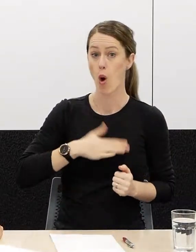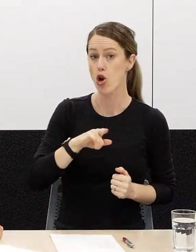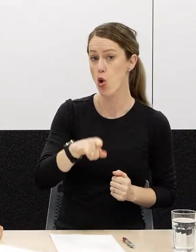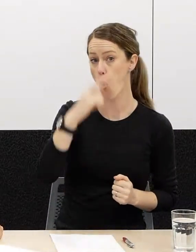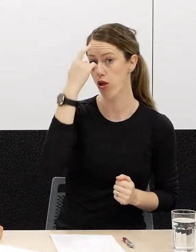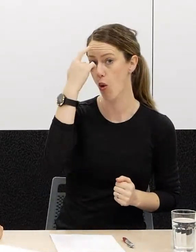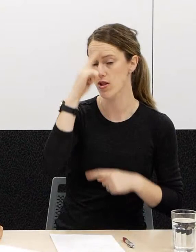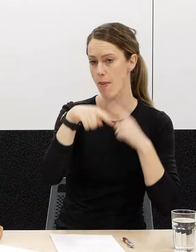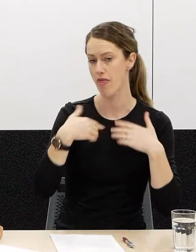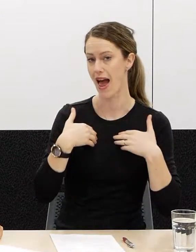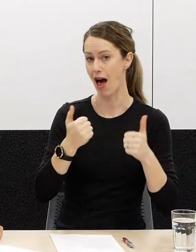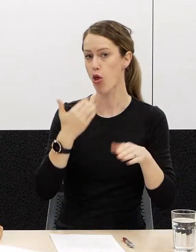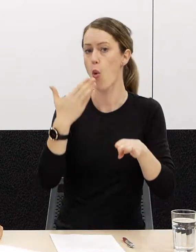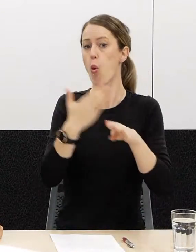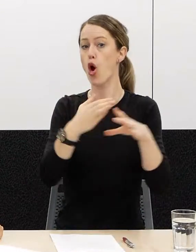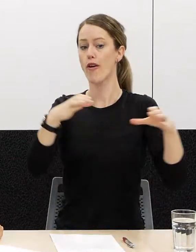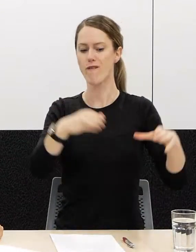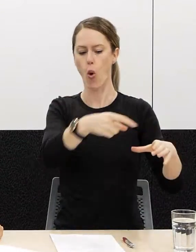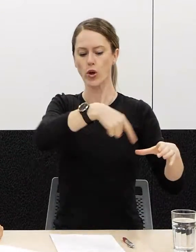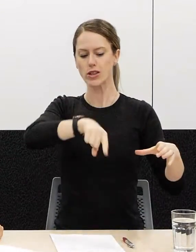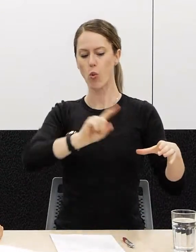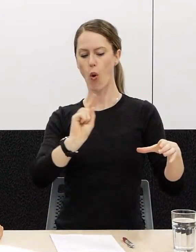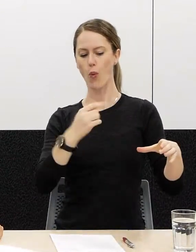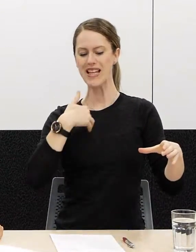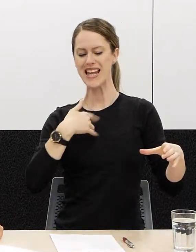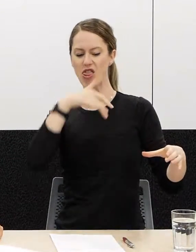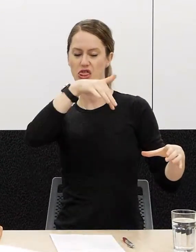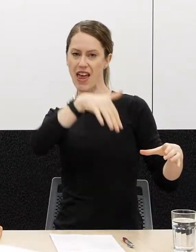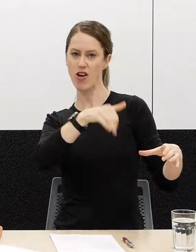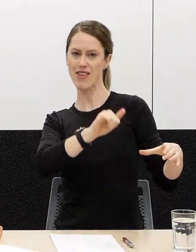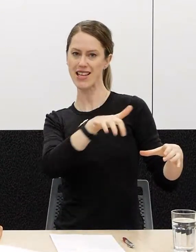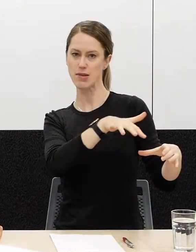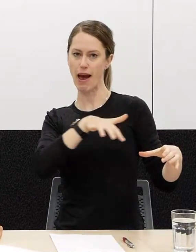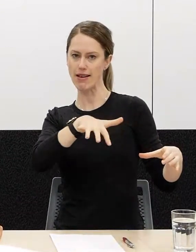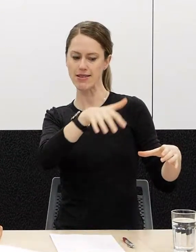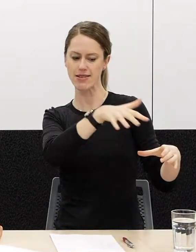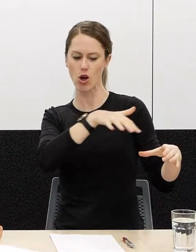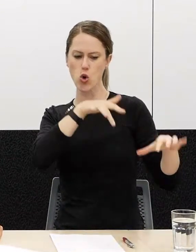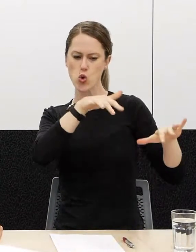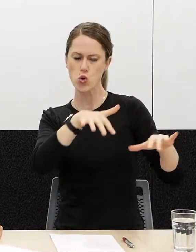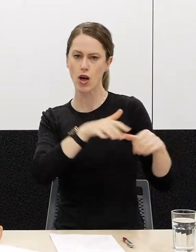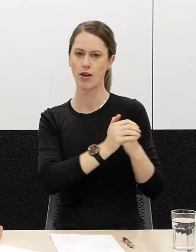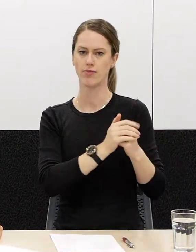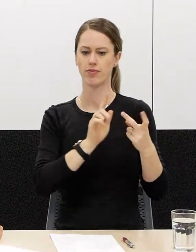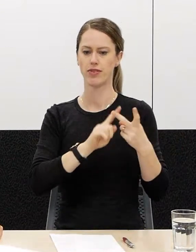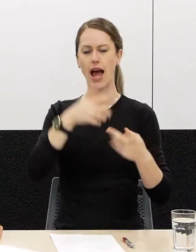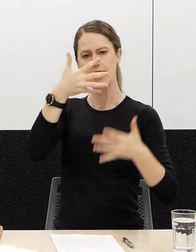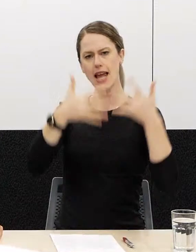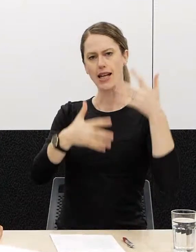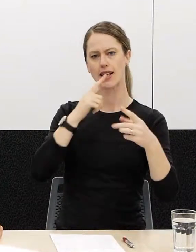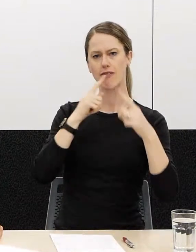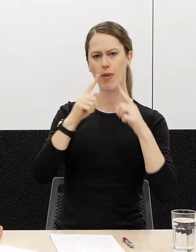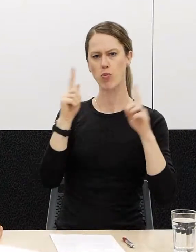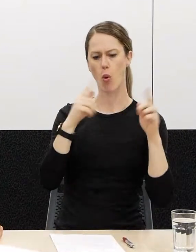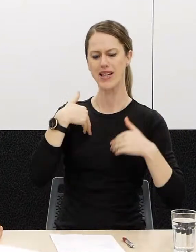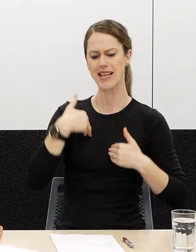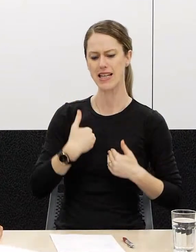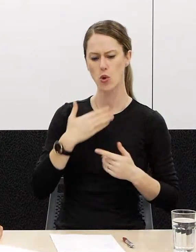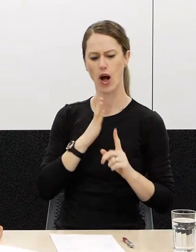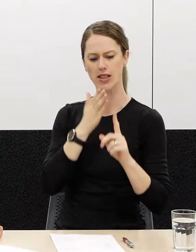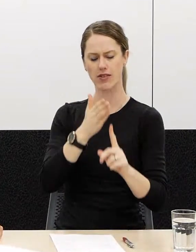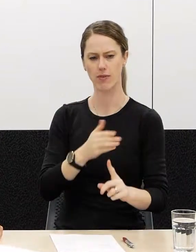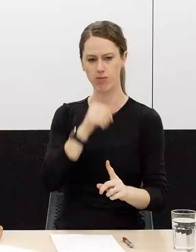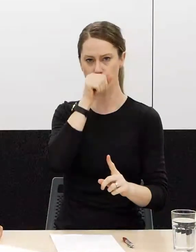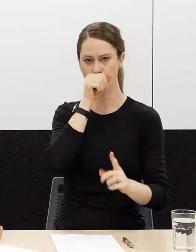on the health workforce and what we might need in that space going forward, the data and information we need to